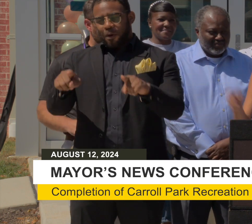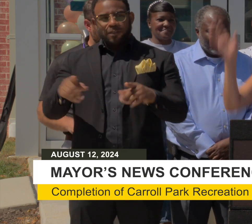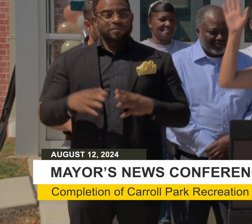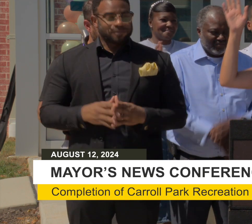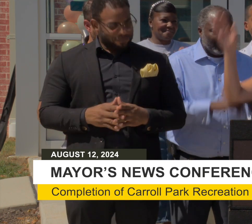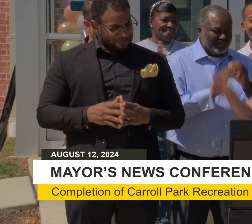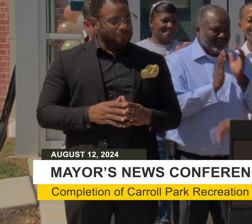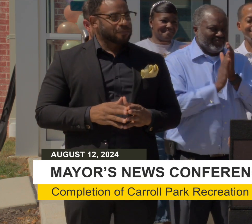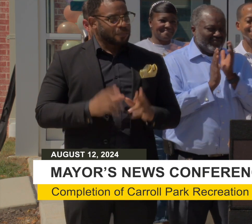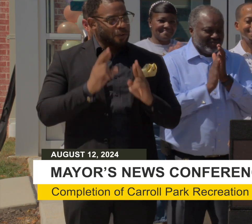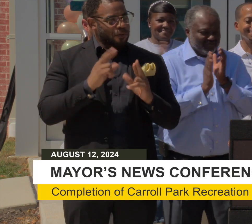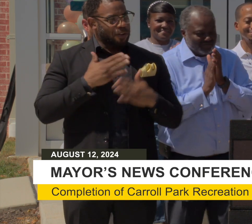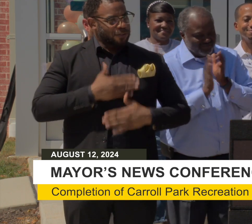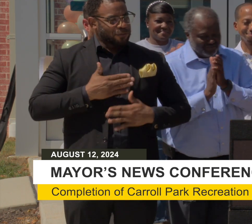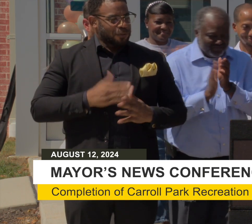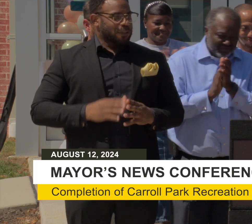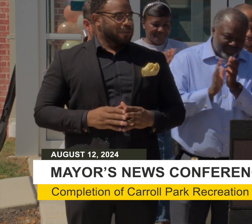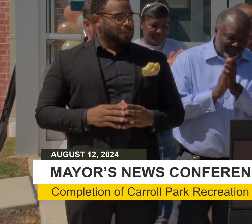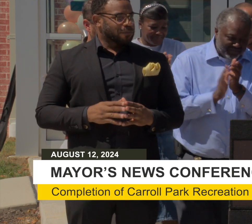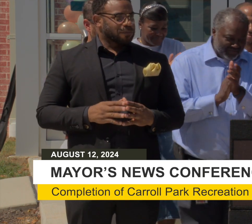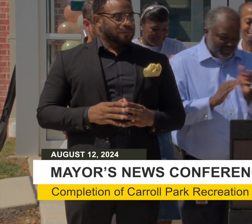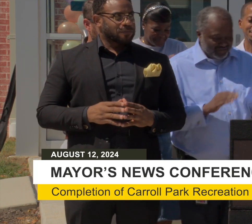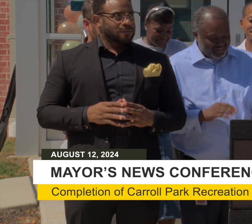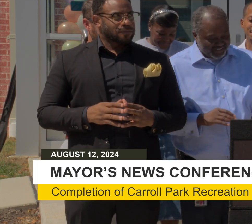So I hope we enjoy.